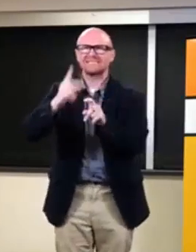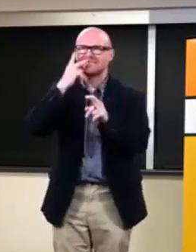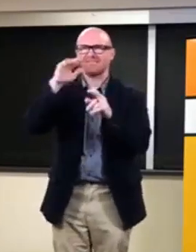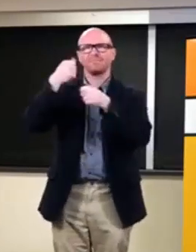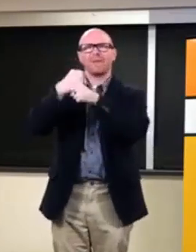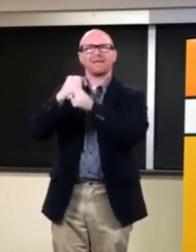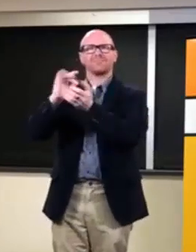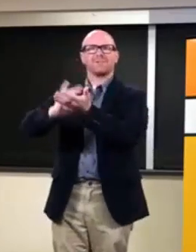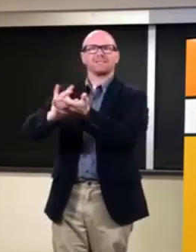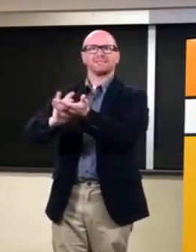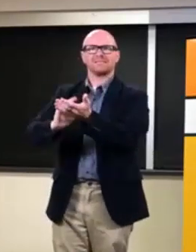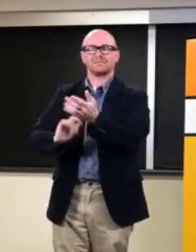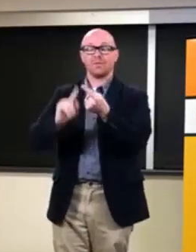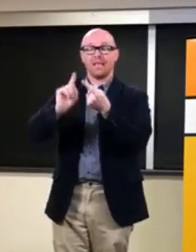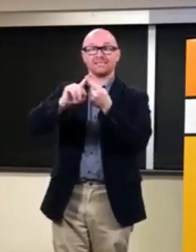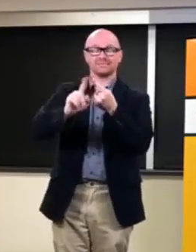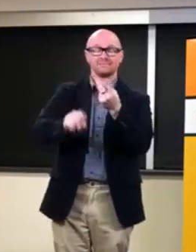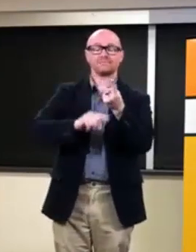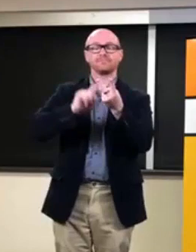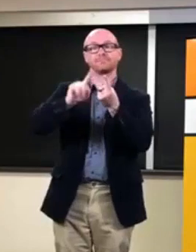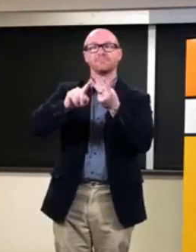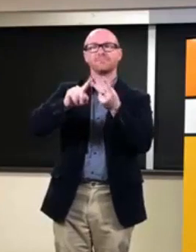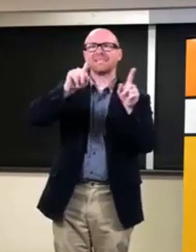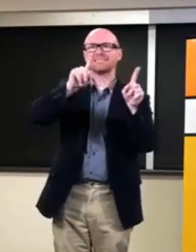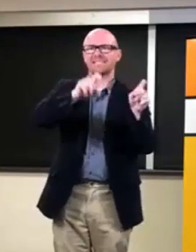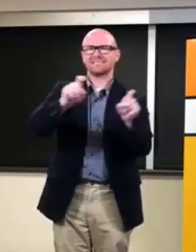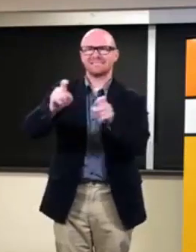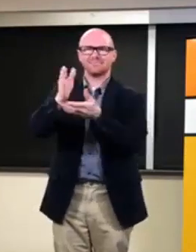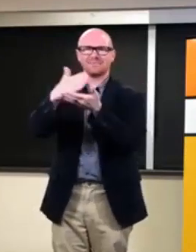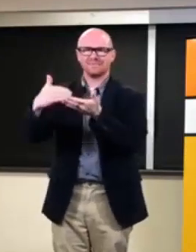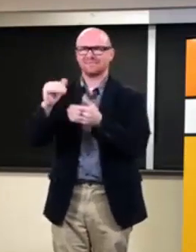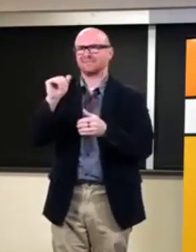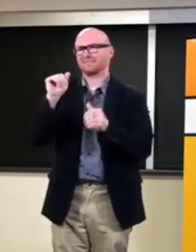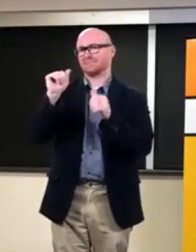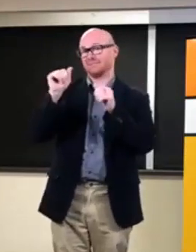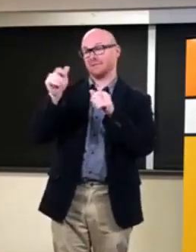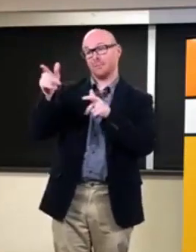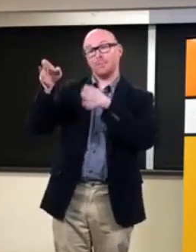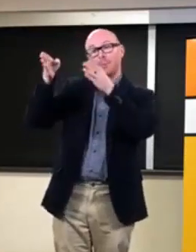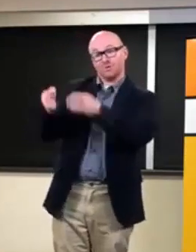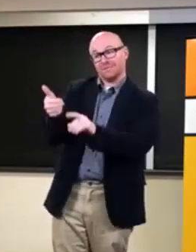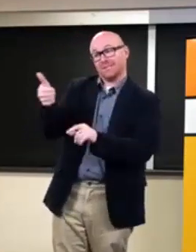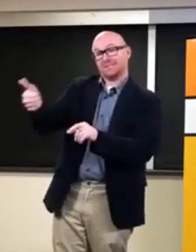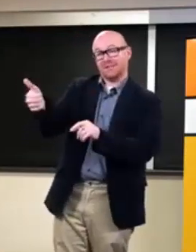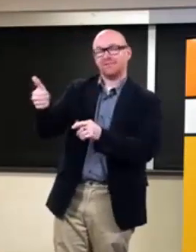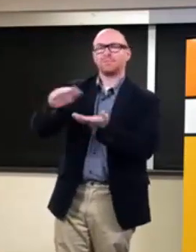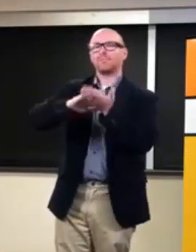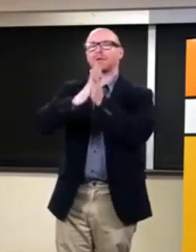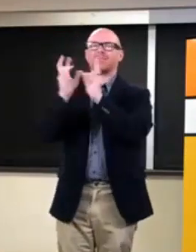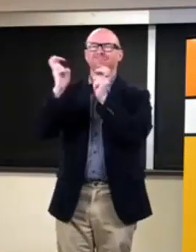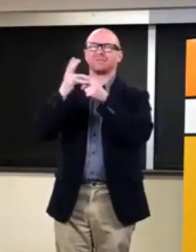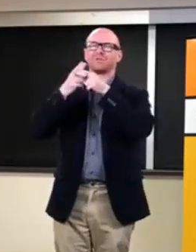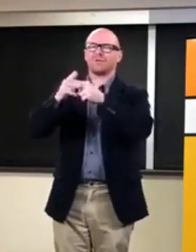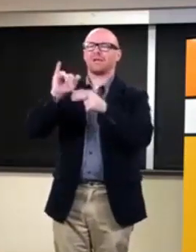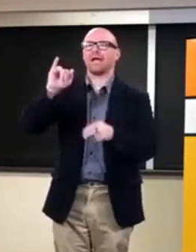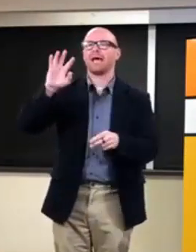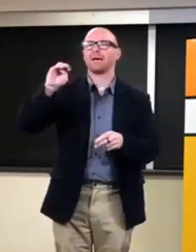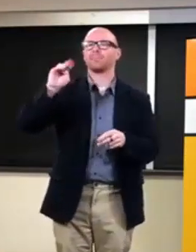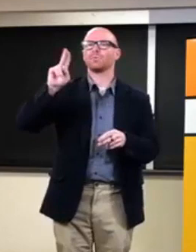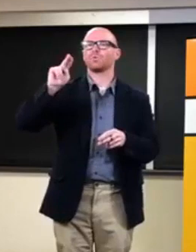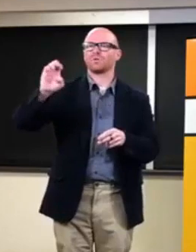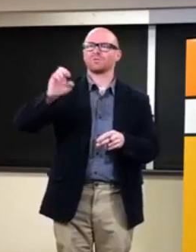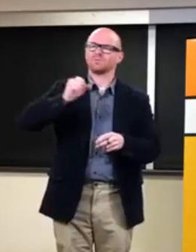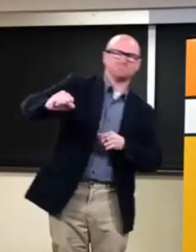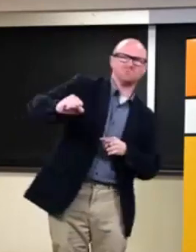antibodies is the testing piece. So can we identify if somebody has built up antibodies and if they are immune? Those discussions are very